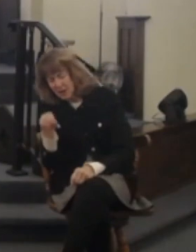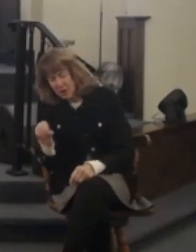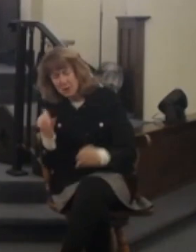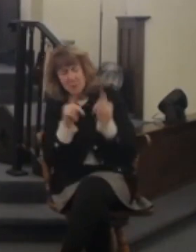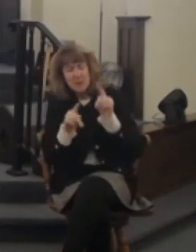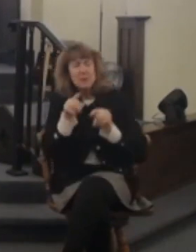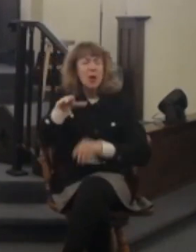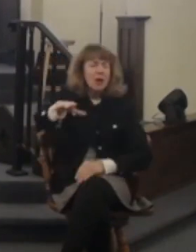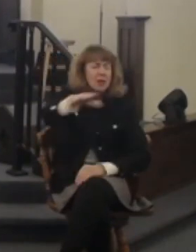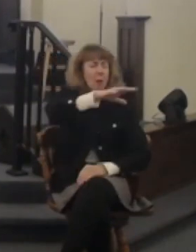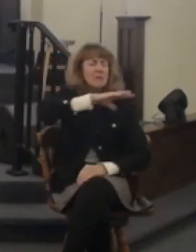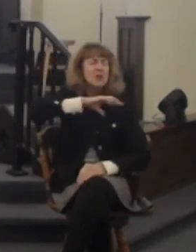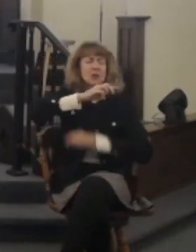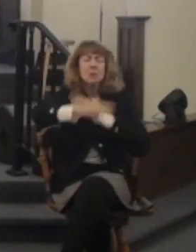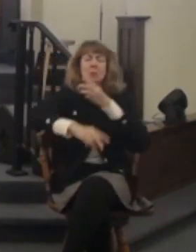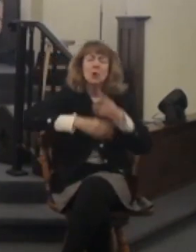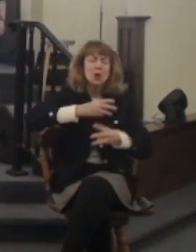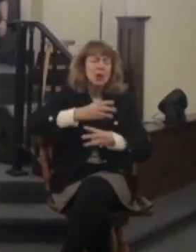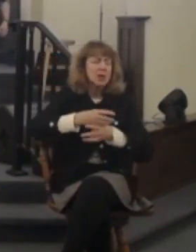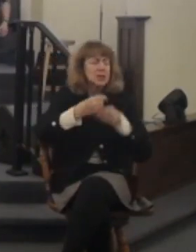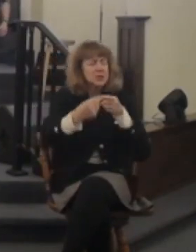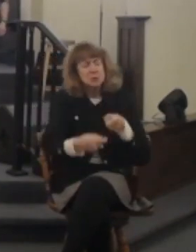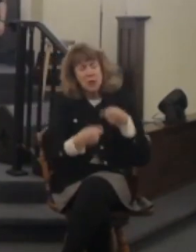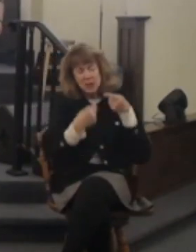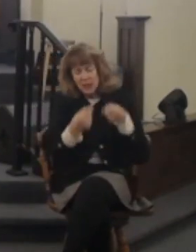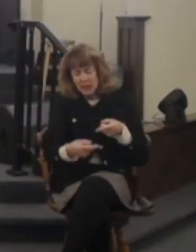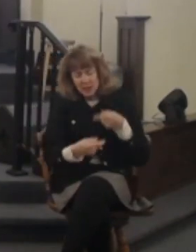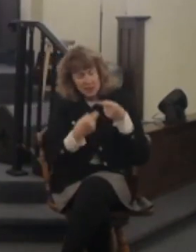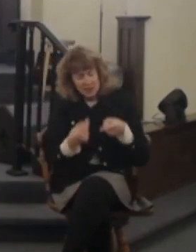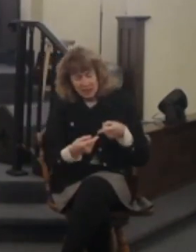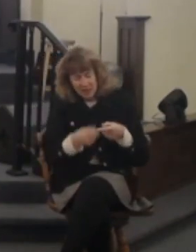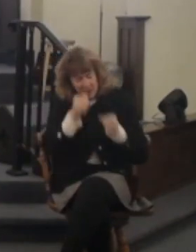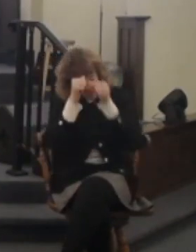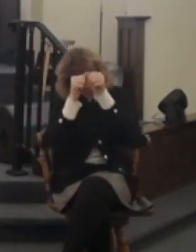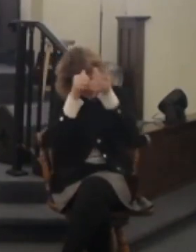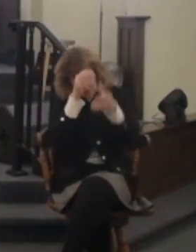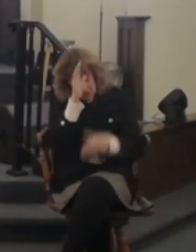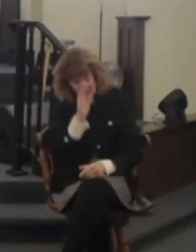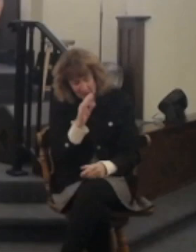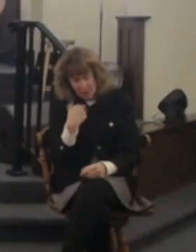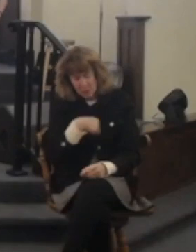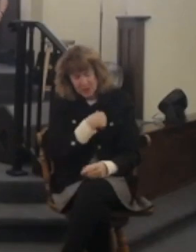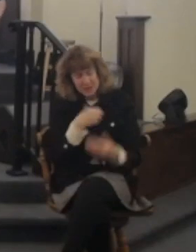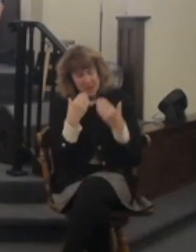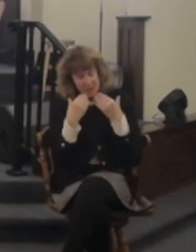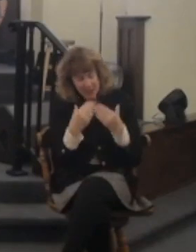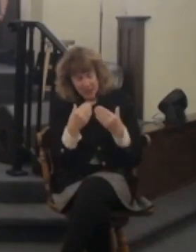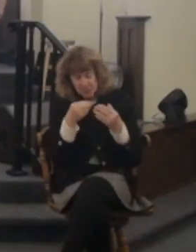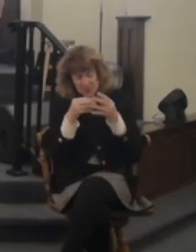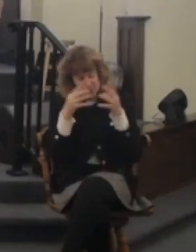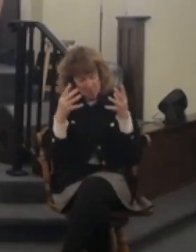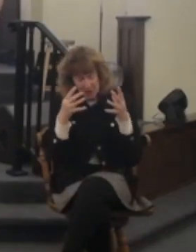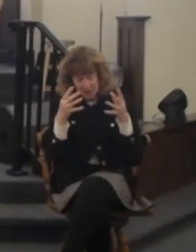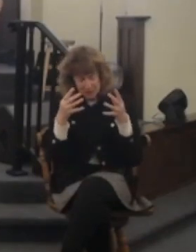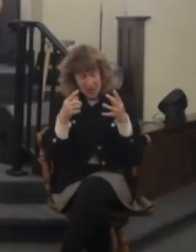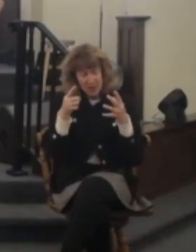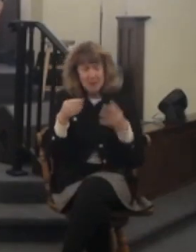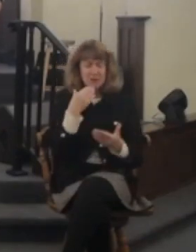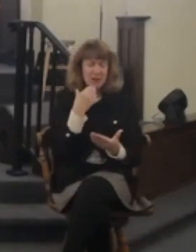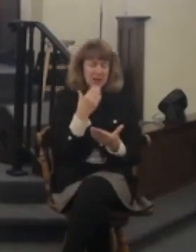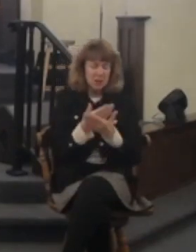struggling with whatever. Father God, we just thank you so much for a good